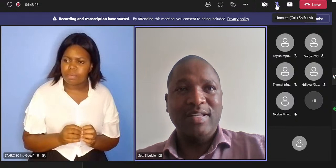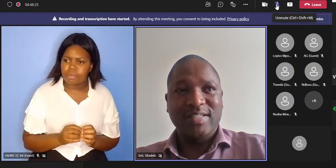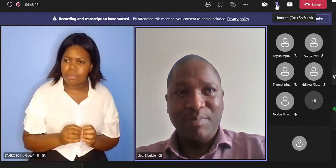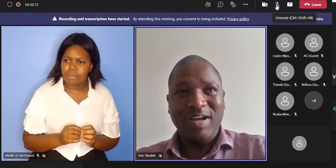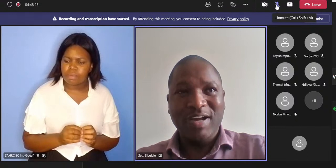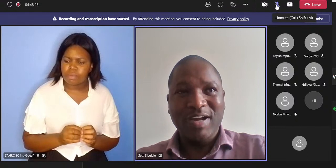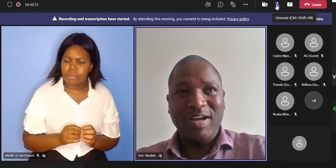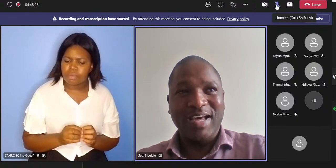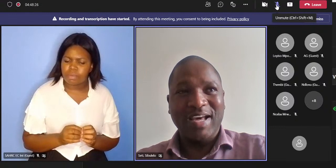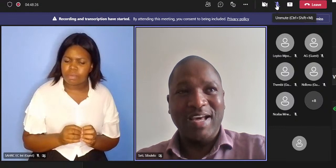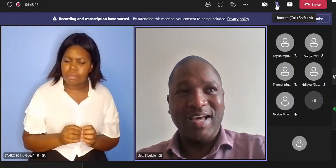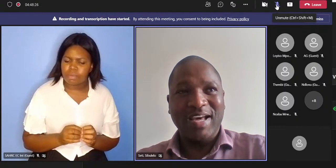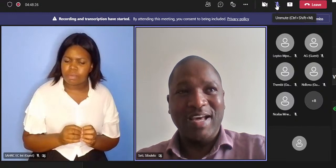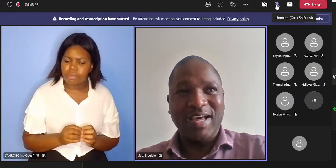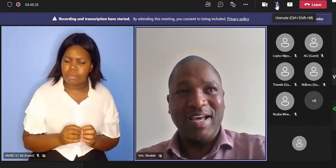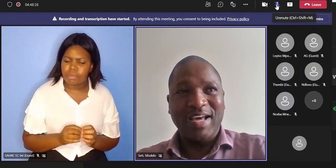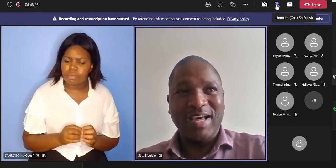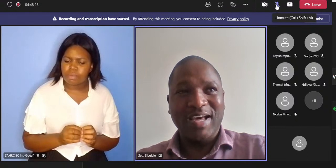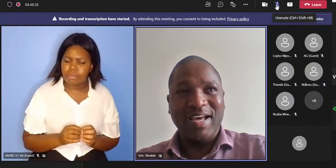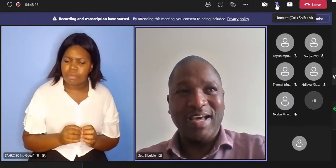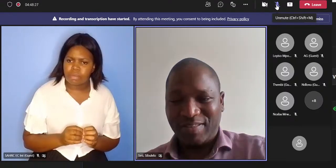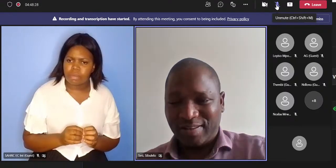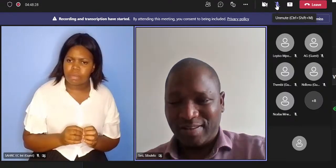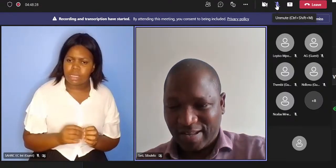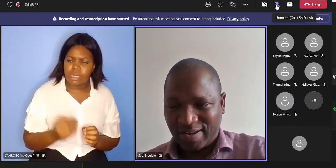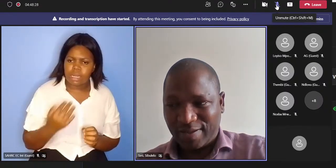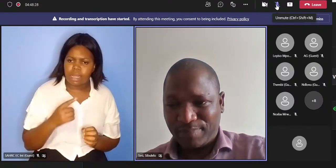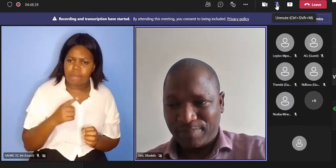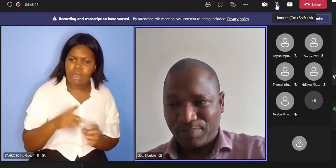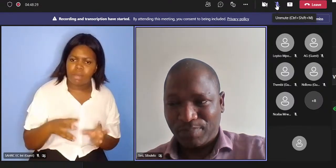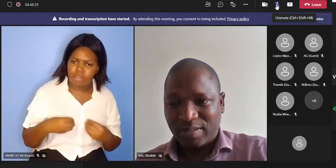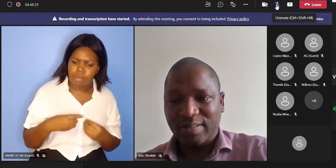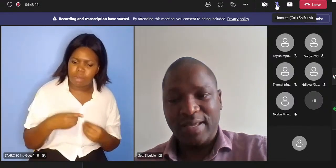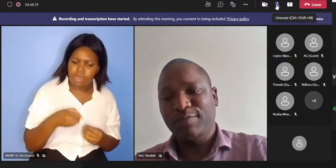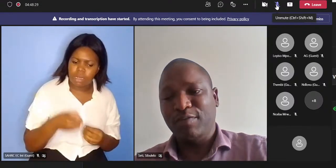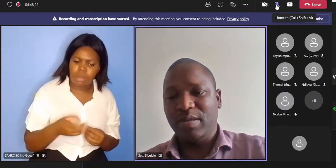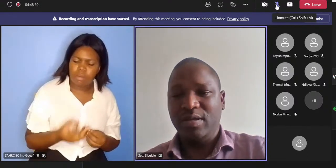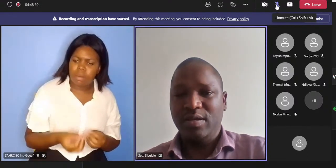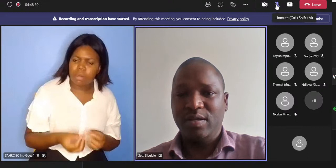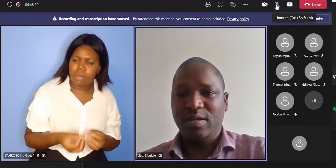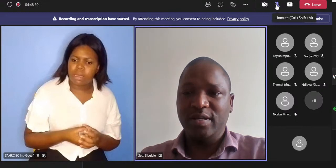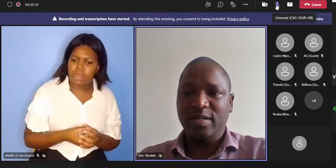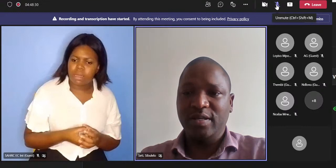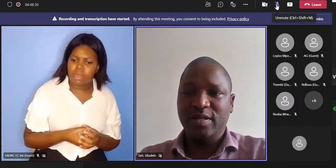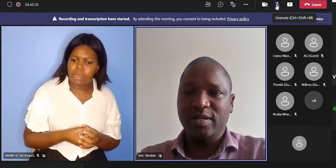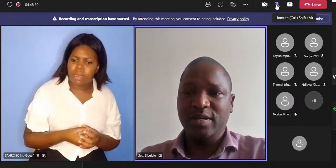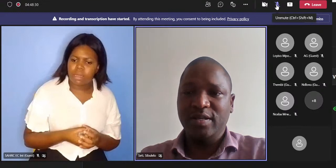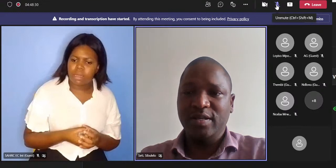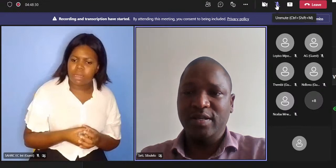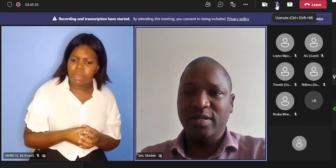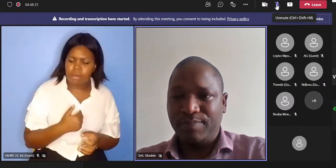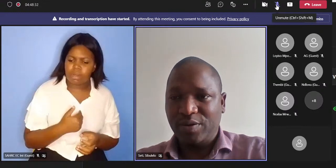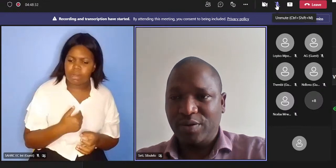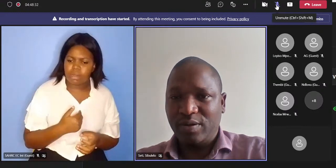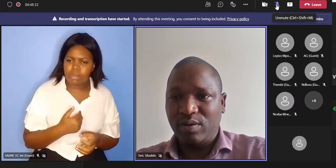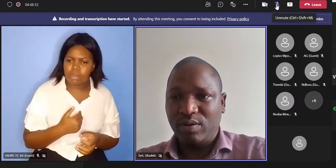Then the simple fact that they admitted the learner, then for me it